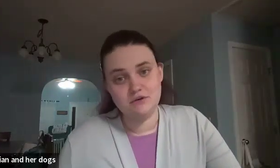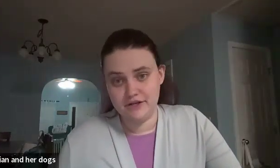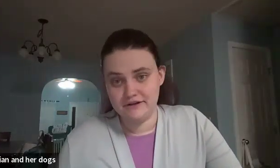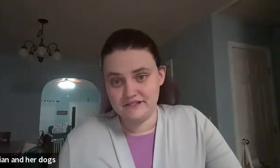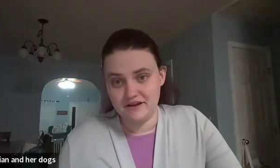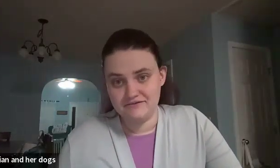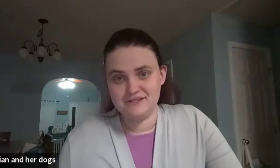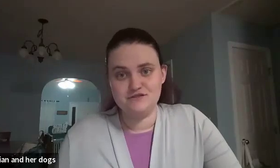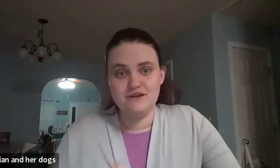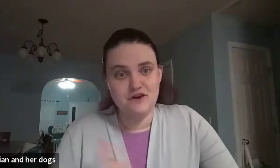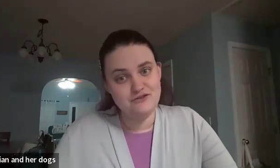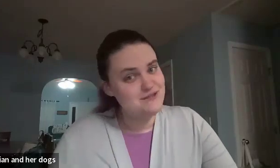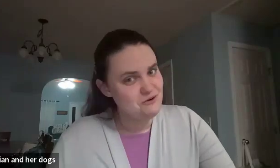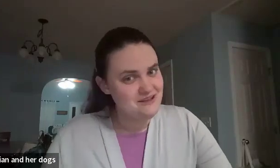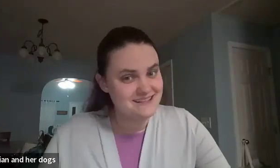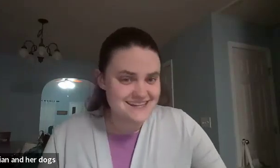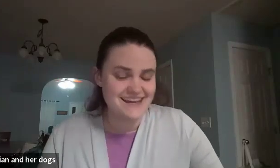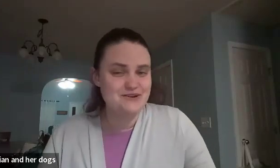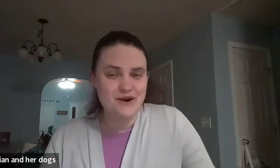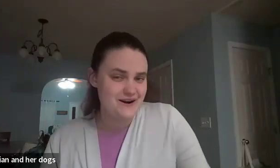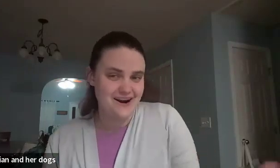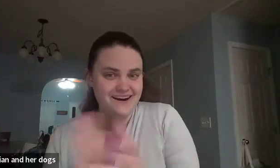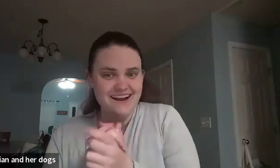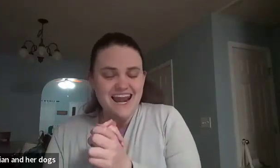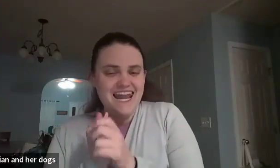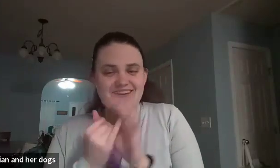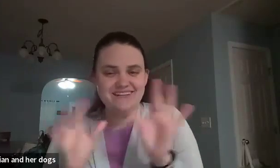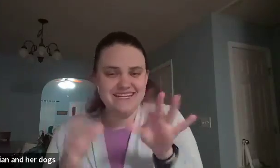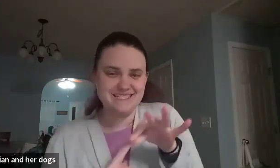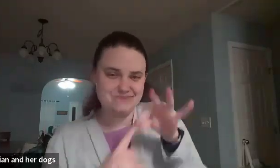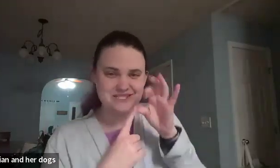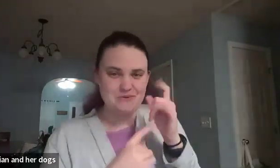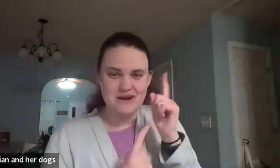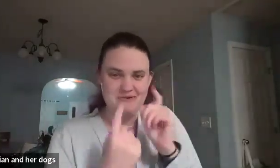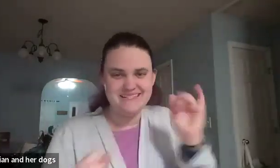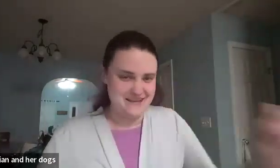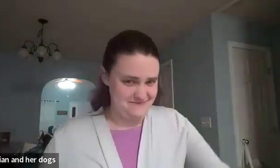you are curious of? Since we have gone through this whole list and you are our lovely Get Special 101 time.